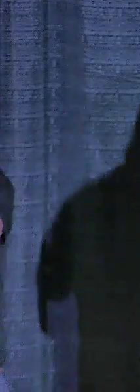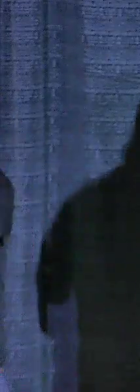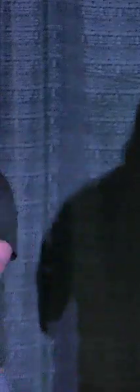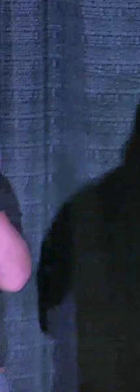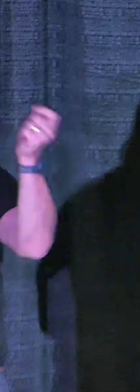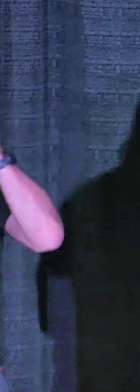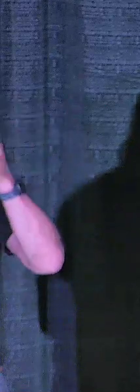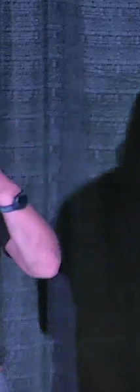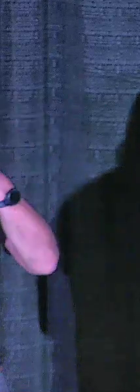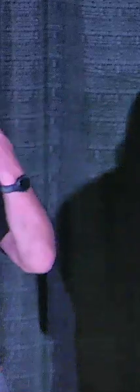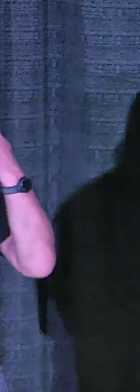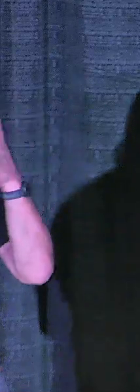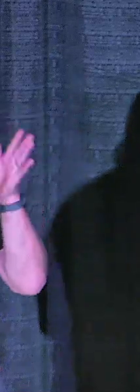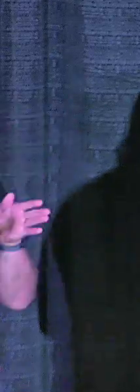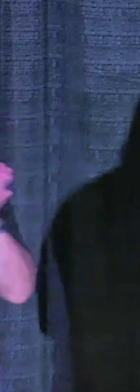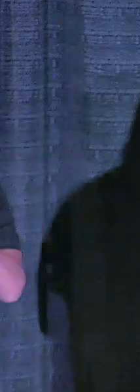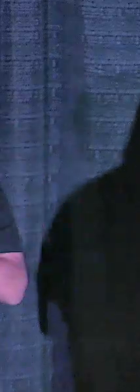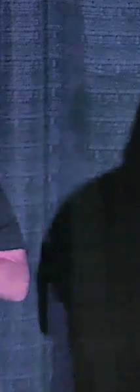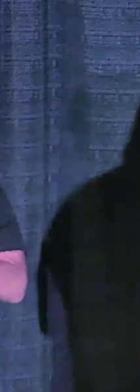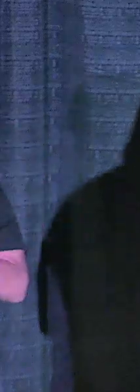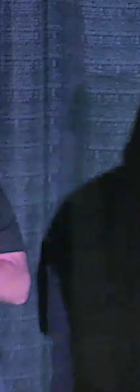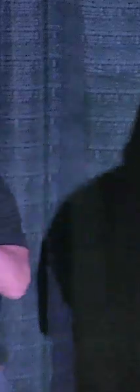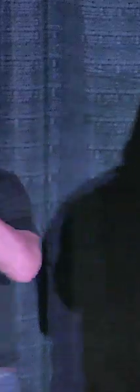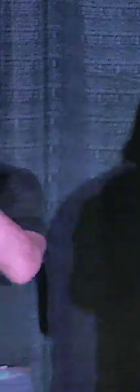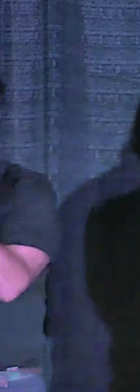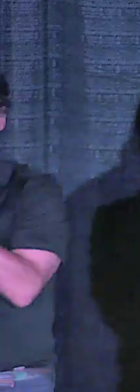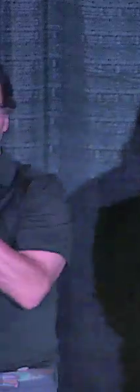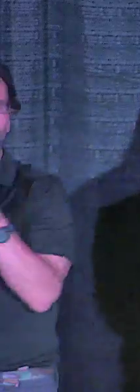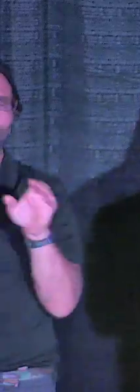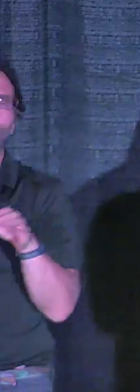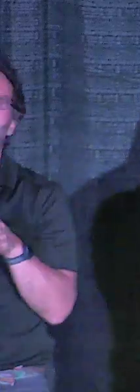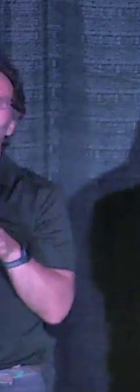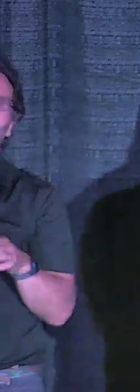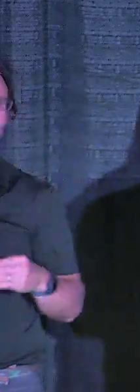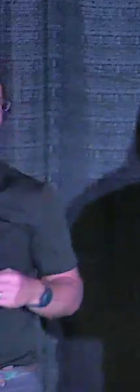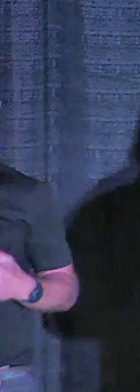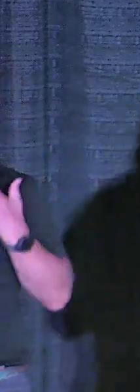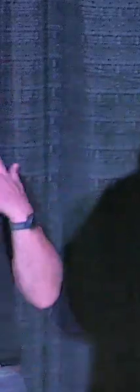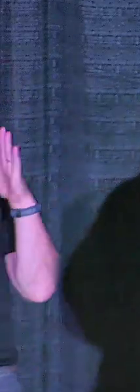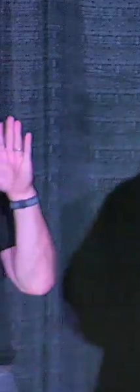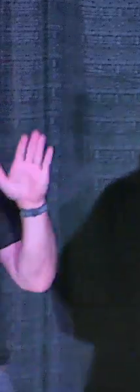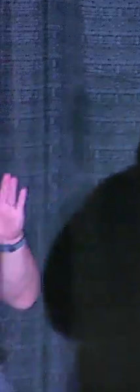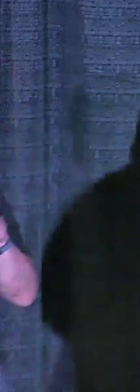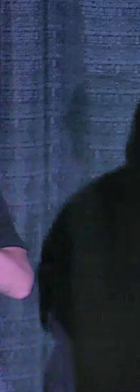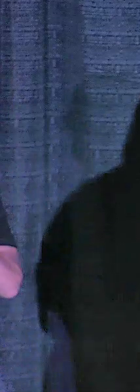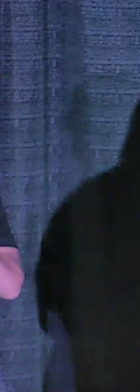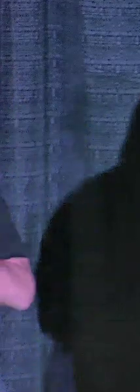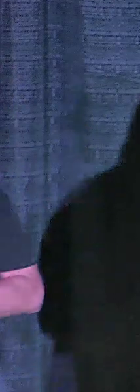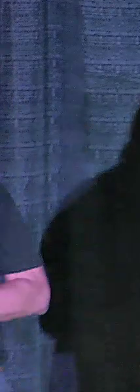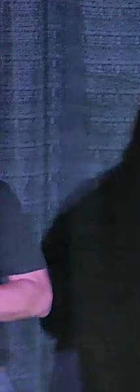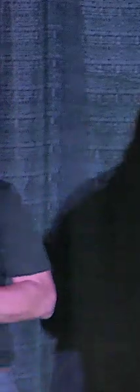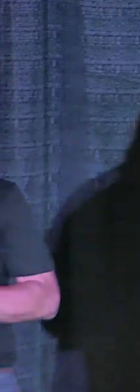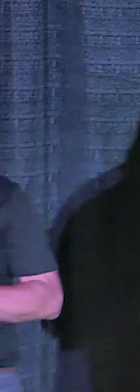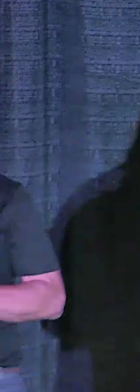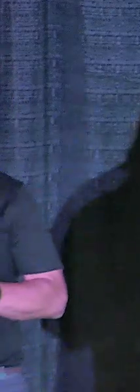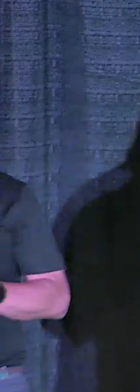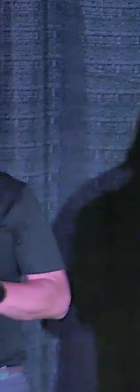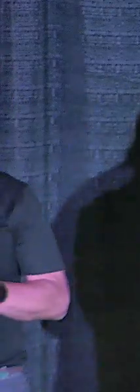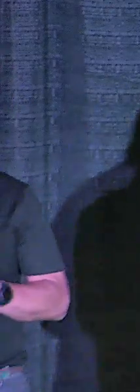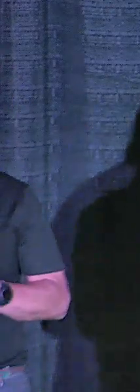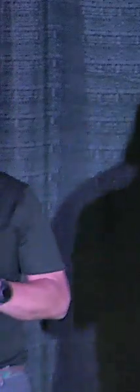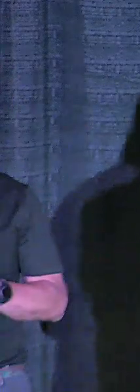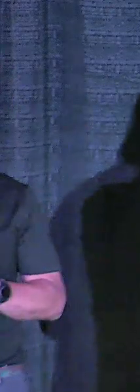celebrate four individuals and two organizations who are doing really inspiring and outstanding work in our